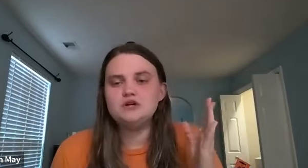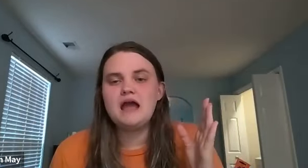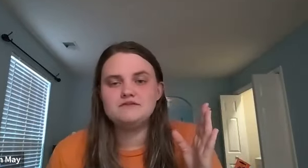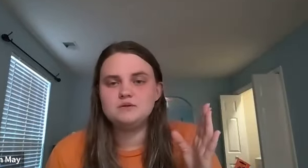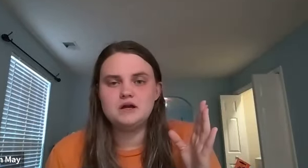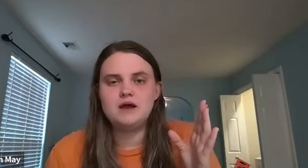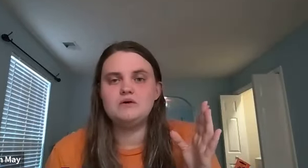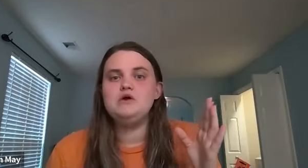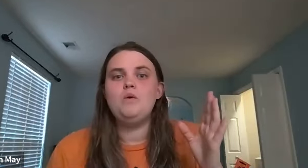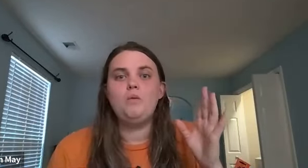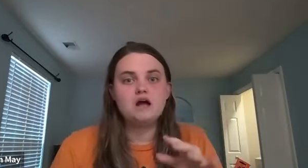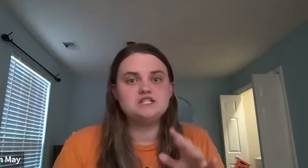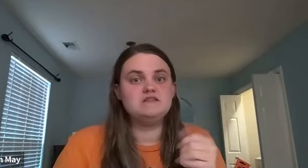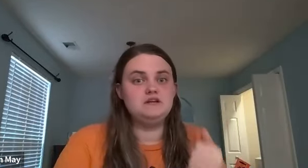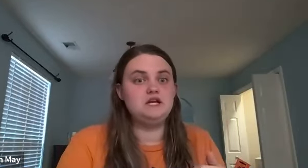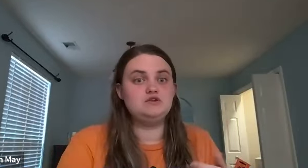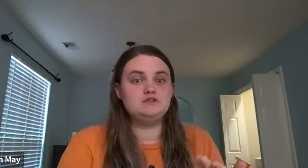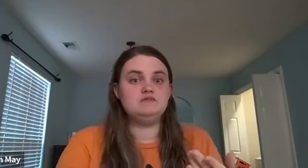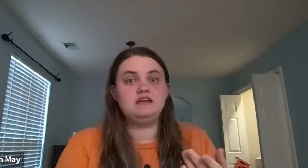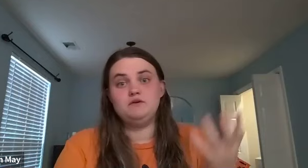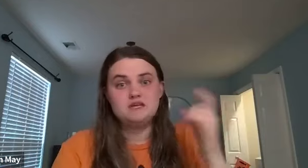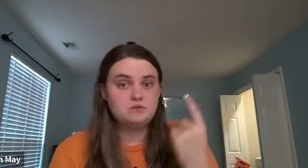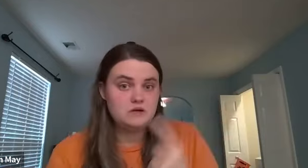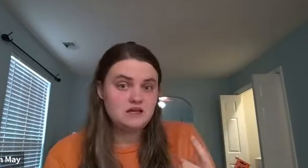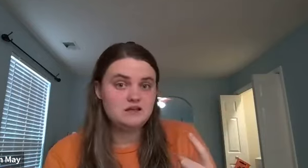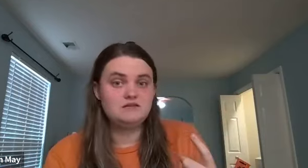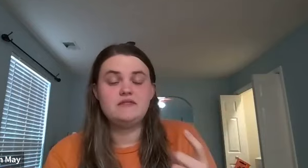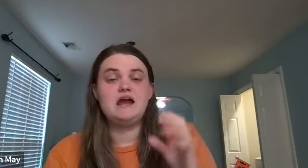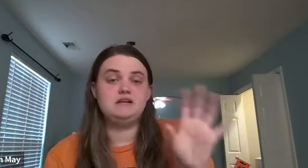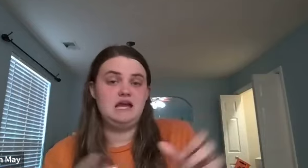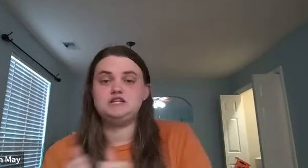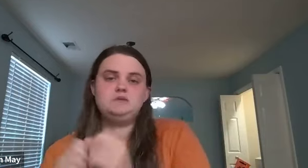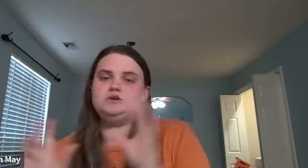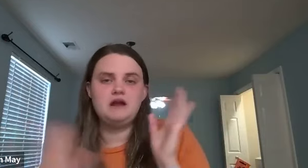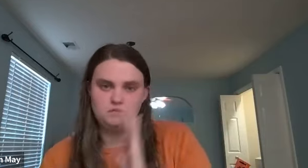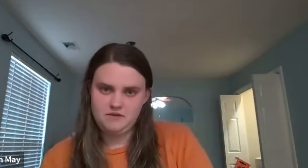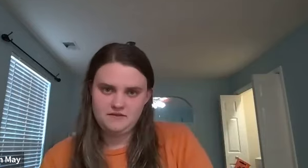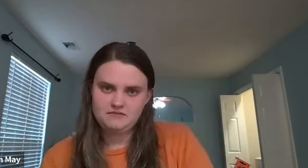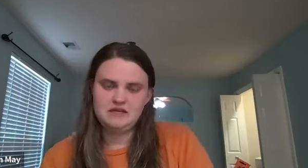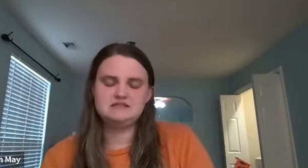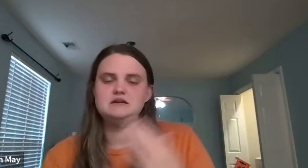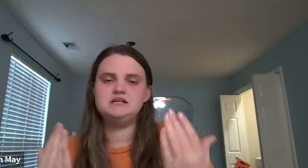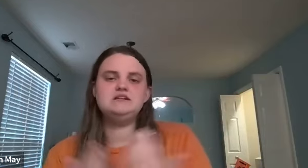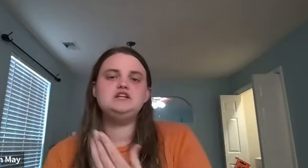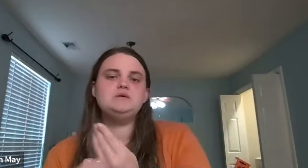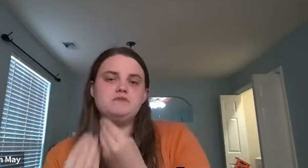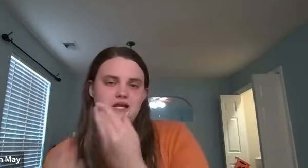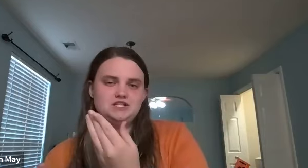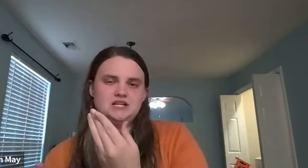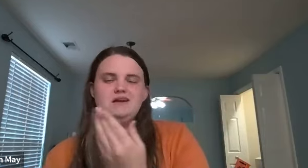don't have to worry about watching the videos. Like if you miss a week and then having to catch up, you don't have to worry about that. It's completely new information.